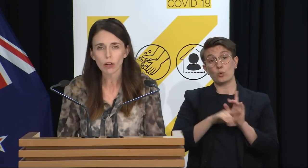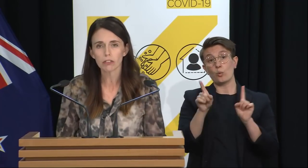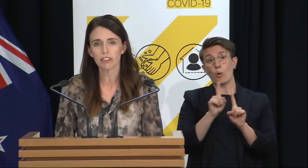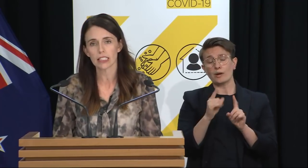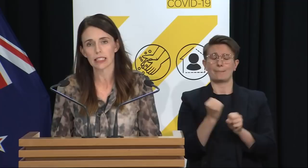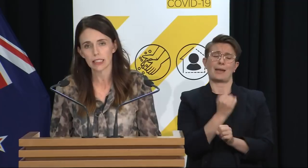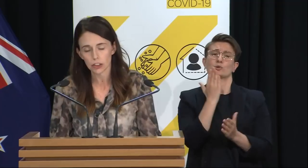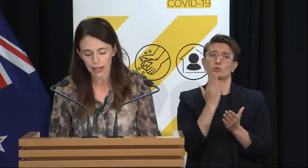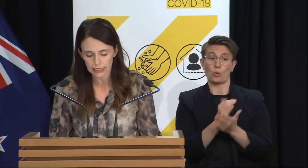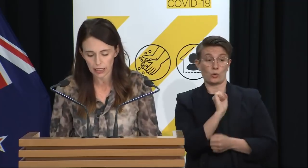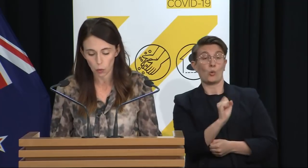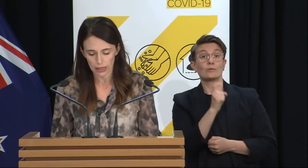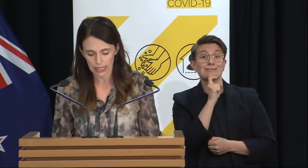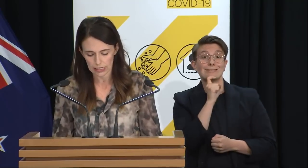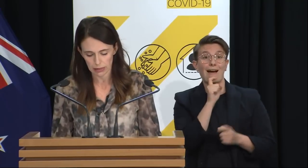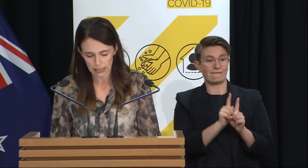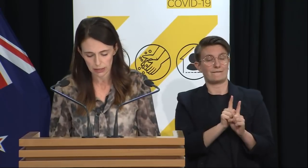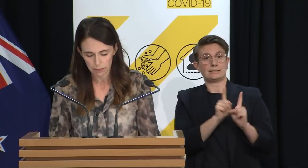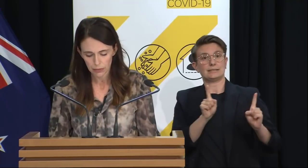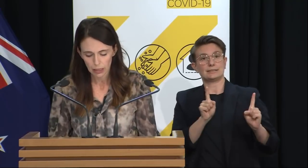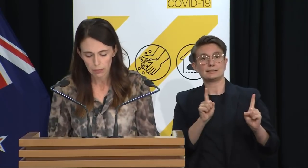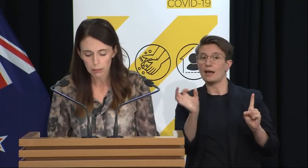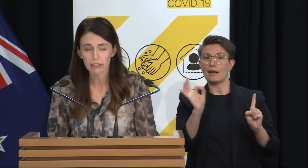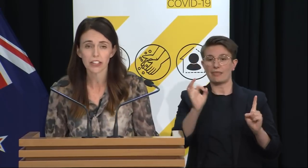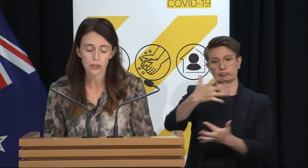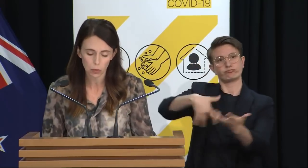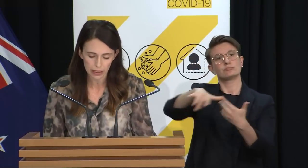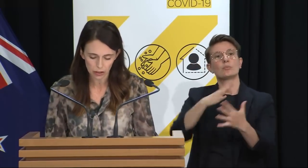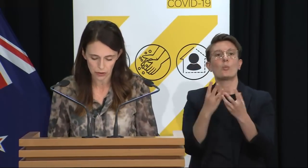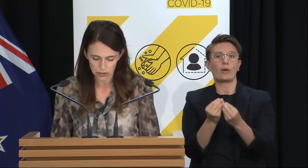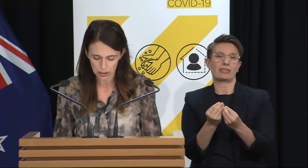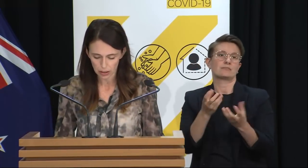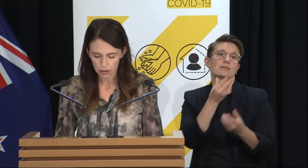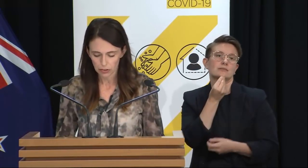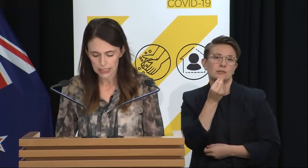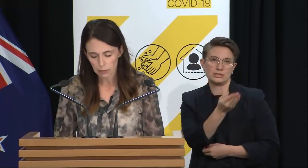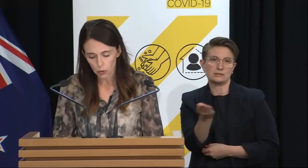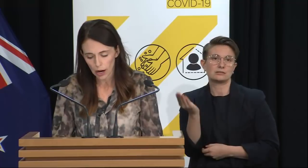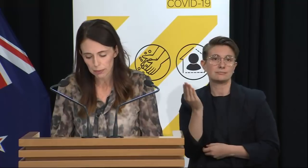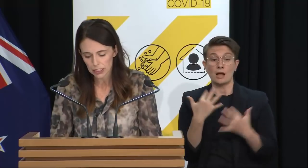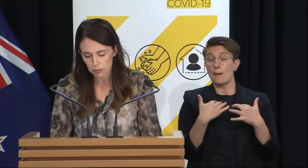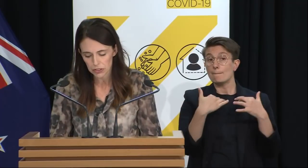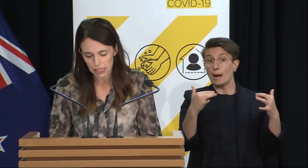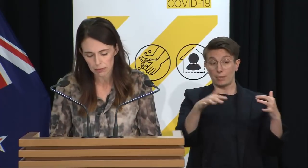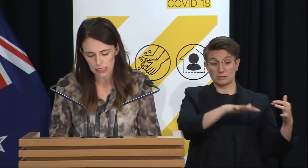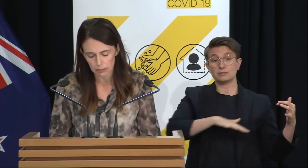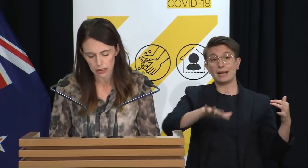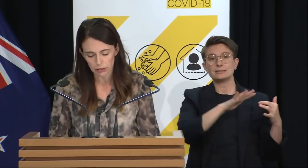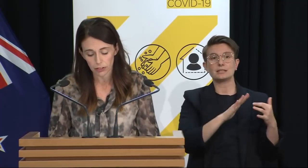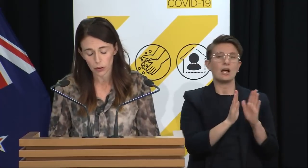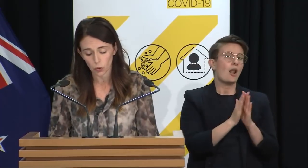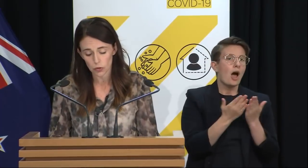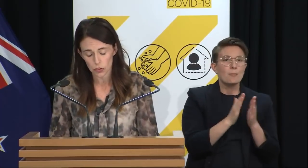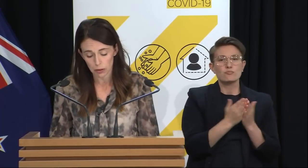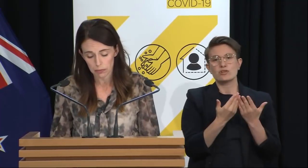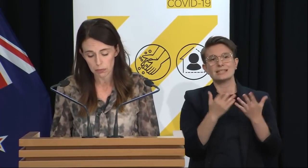and not physically interacting with customers. Public venues will be closed. For example, libraries, museums, cinemas,